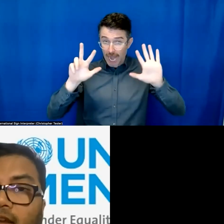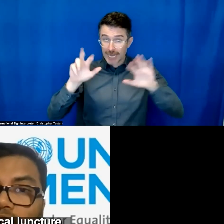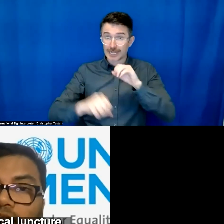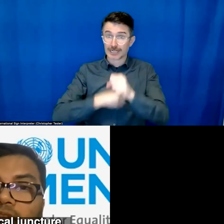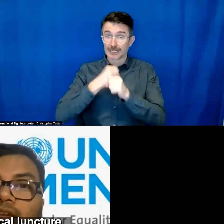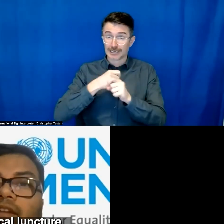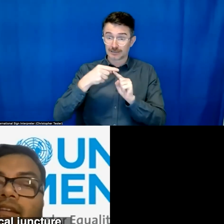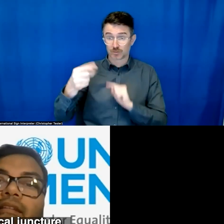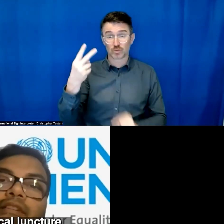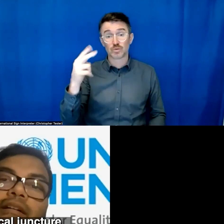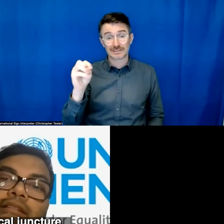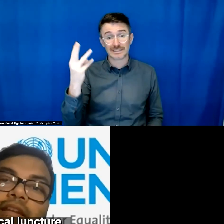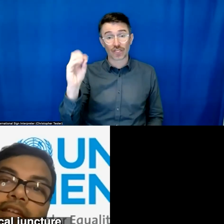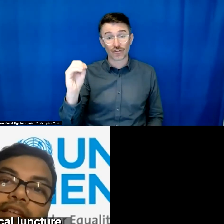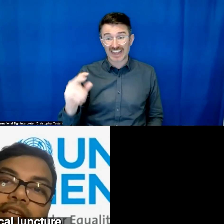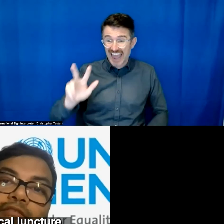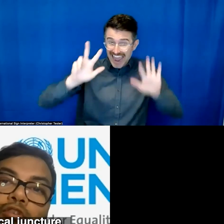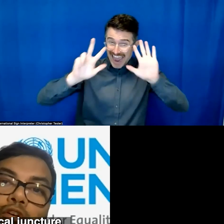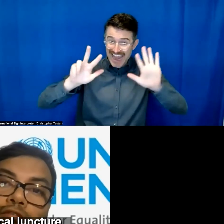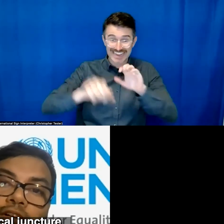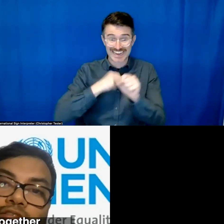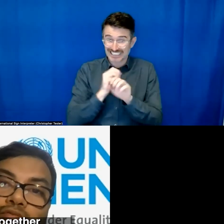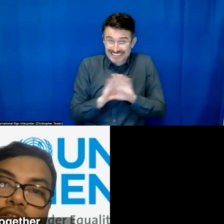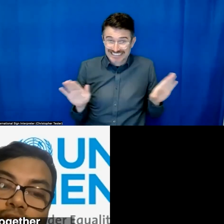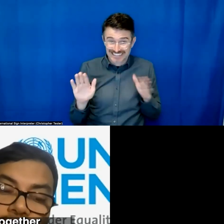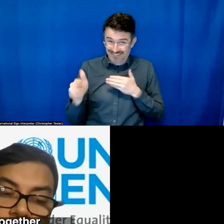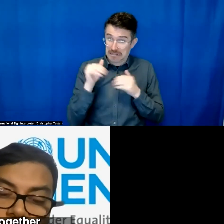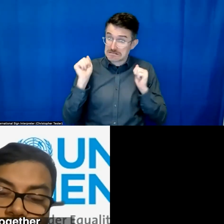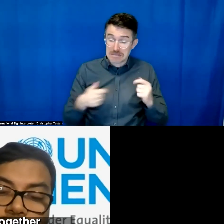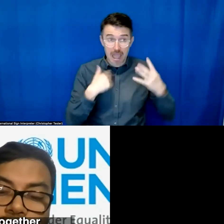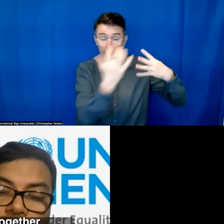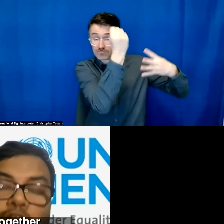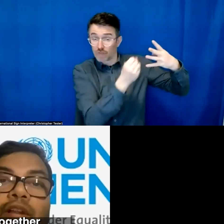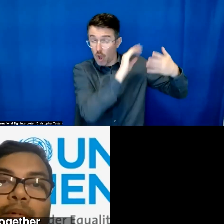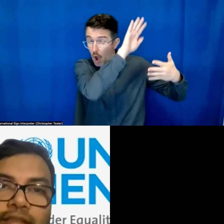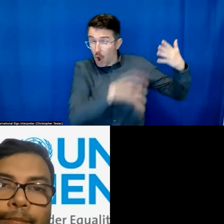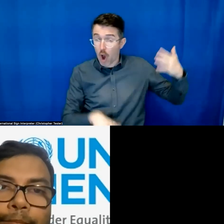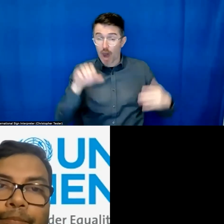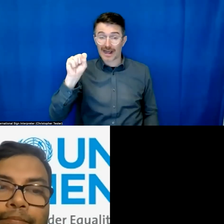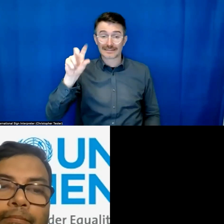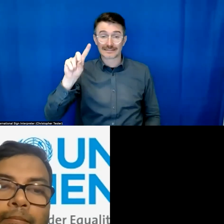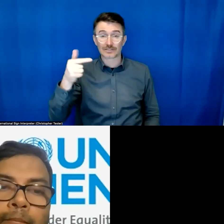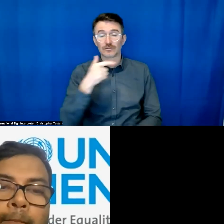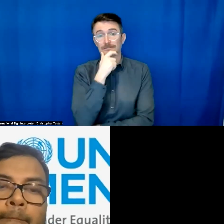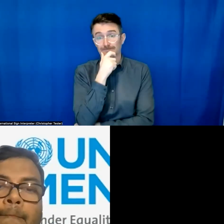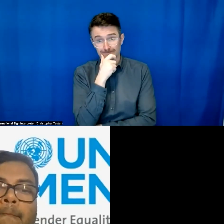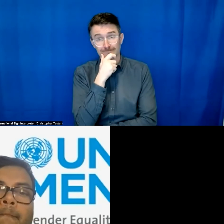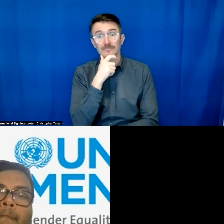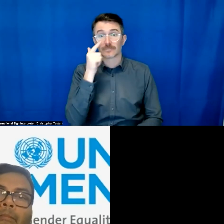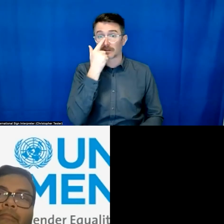2030. So it's a critical juncture and critical time for all of us to work together on this. Thank you very much.